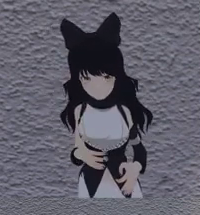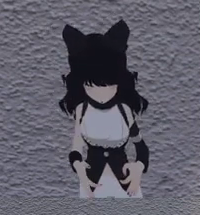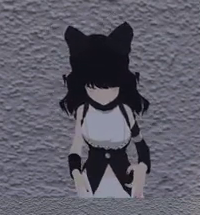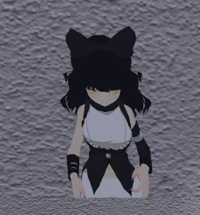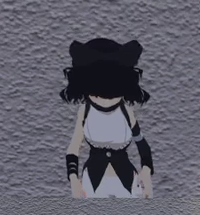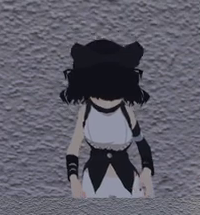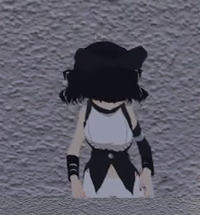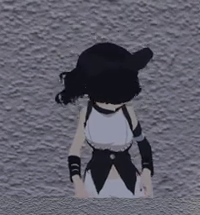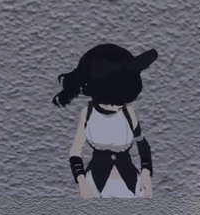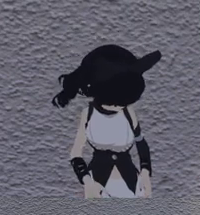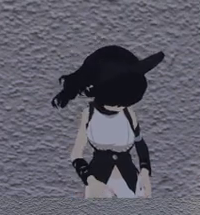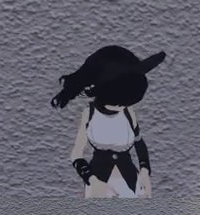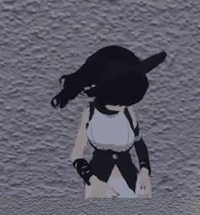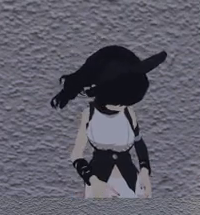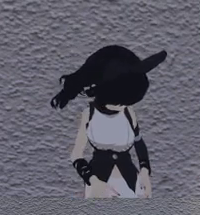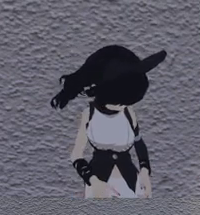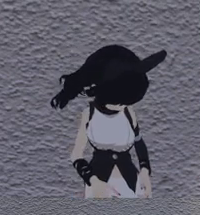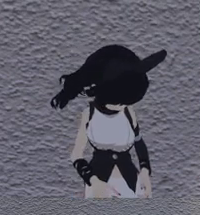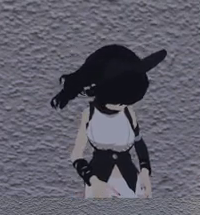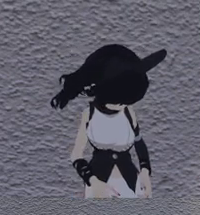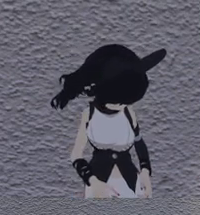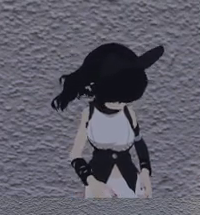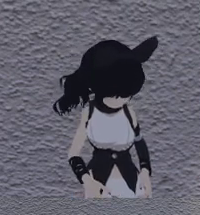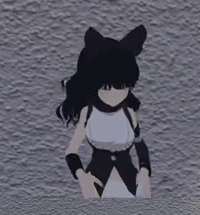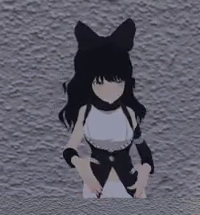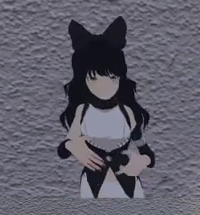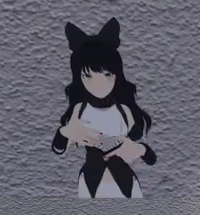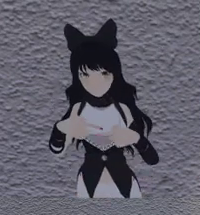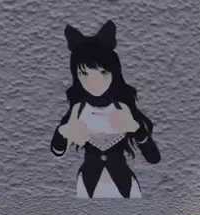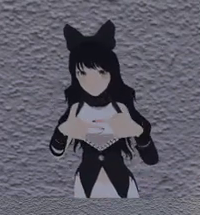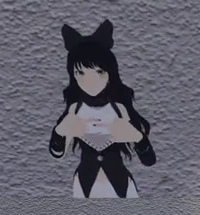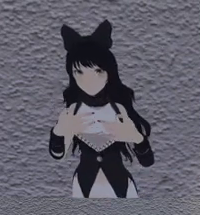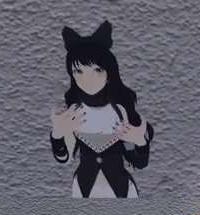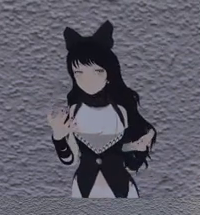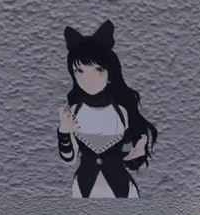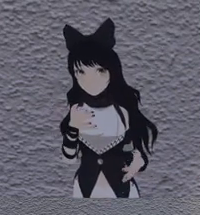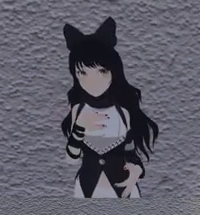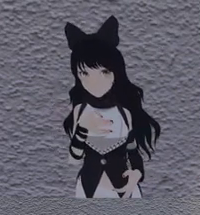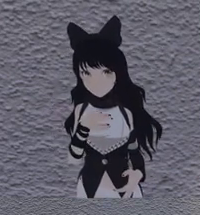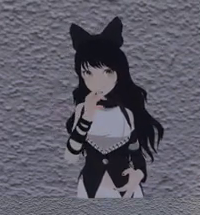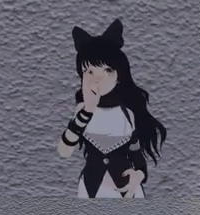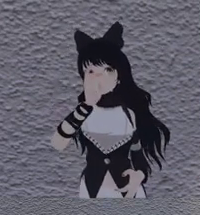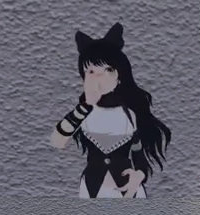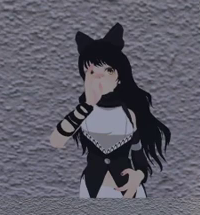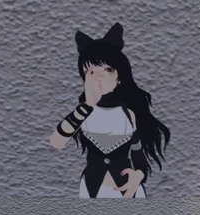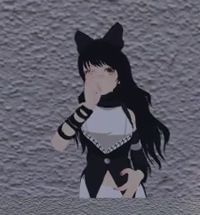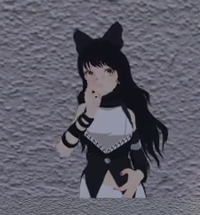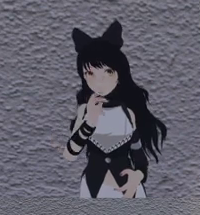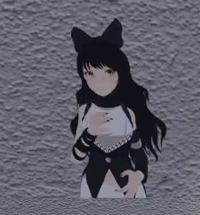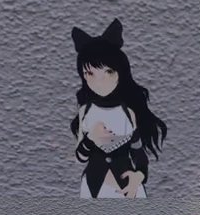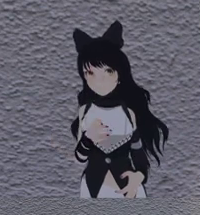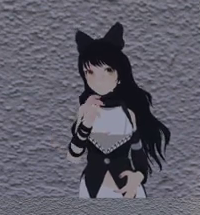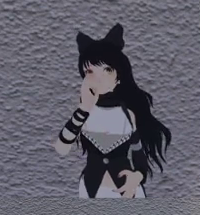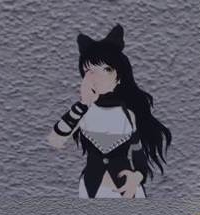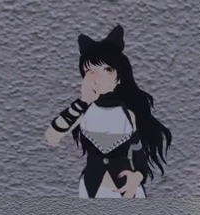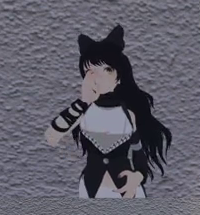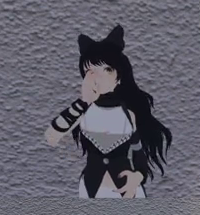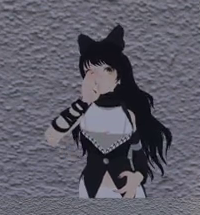relax and go to sleep. Now this sign, what is it?